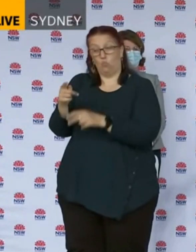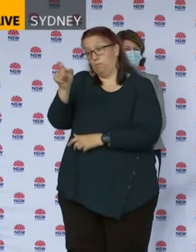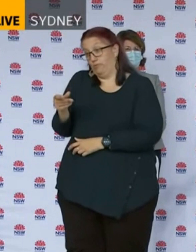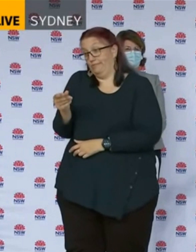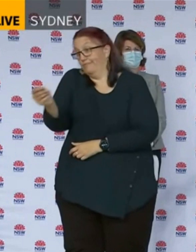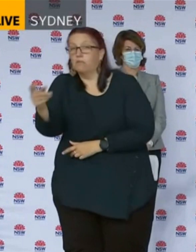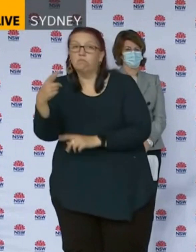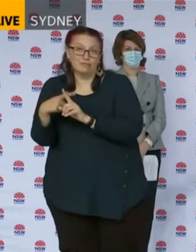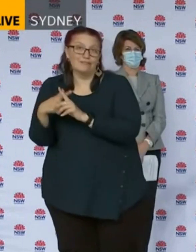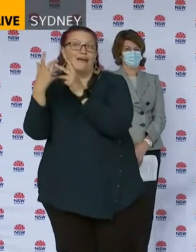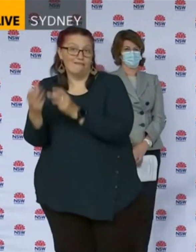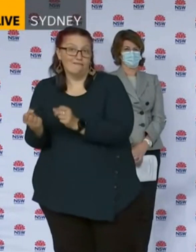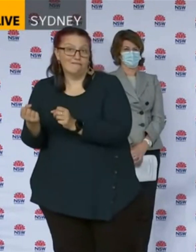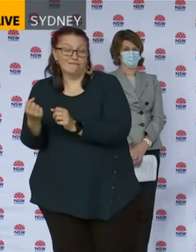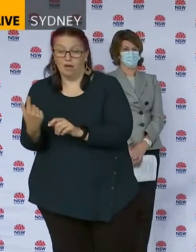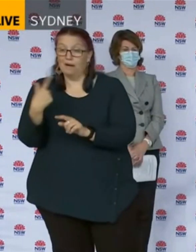close